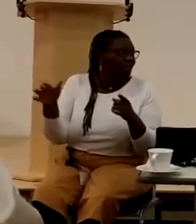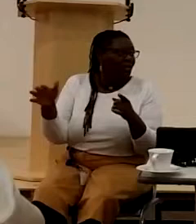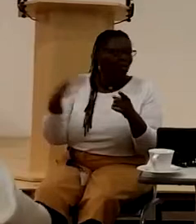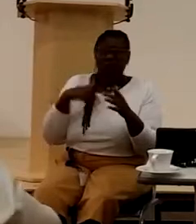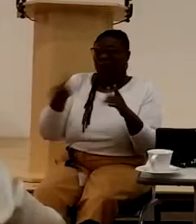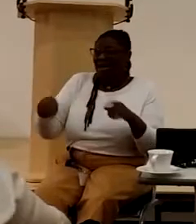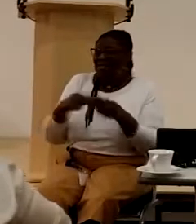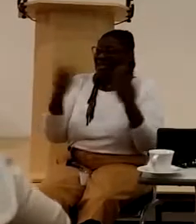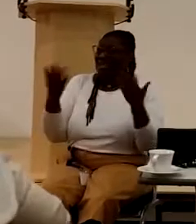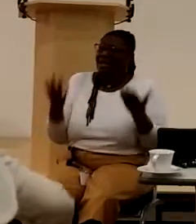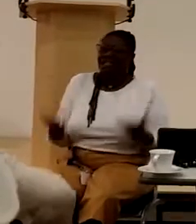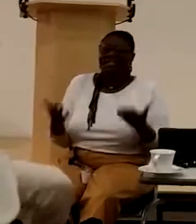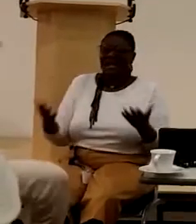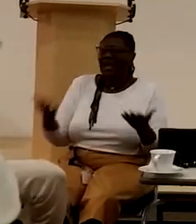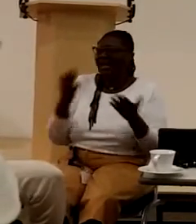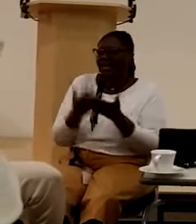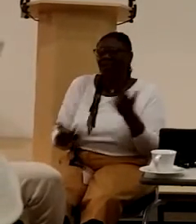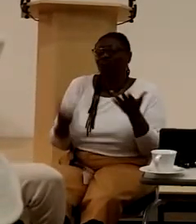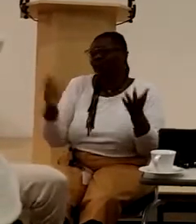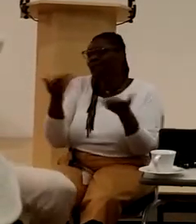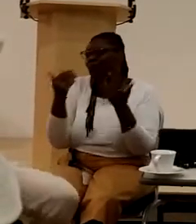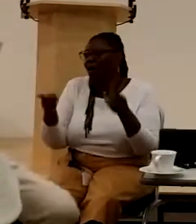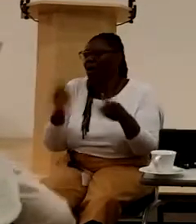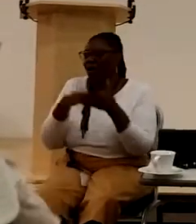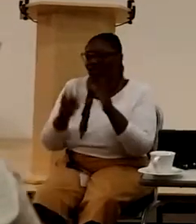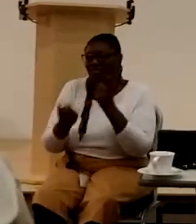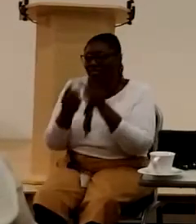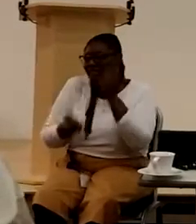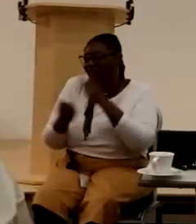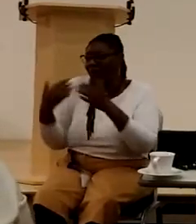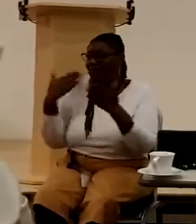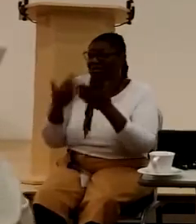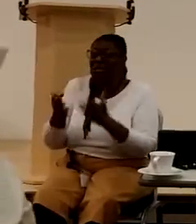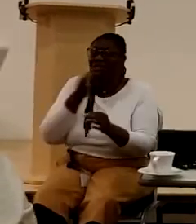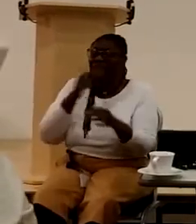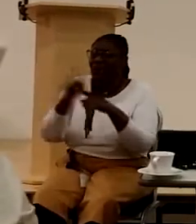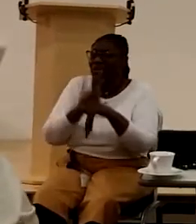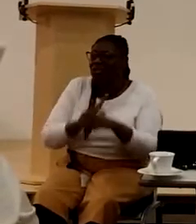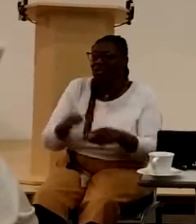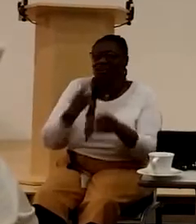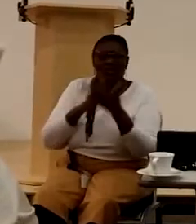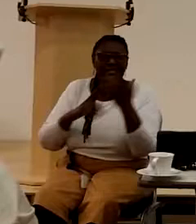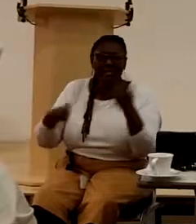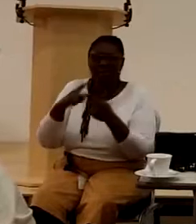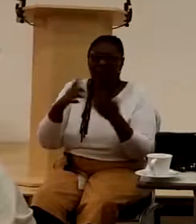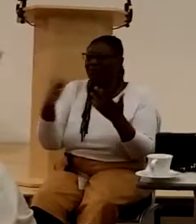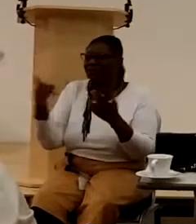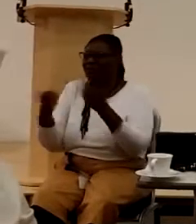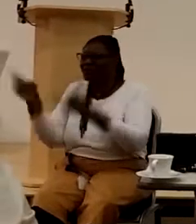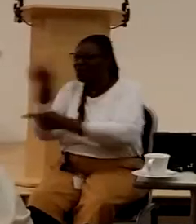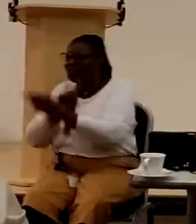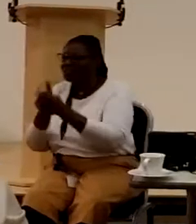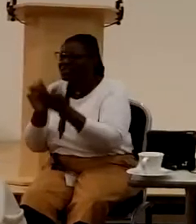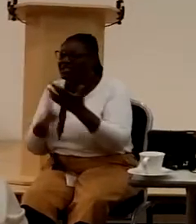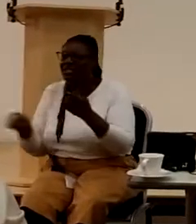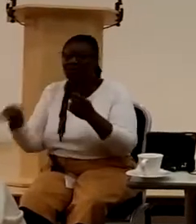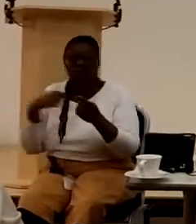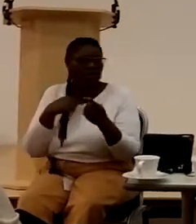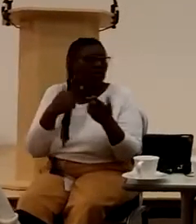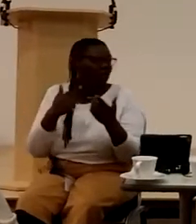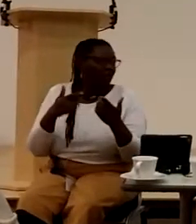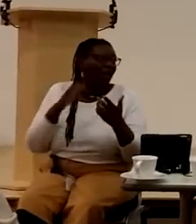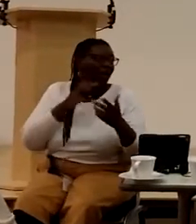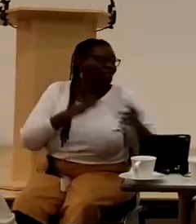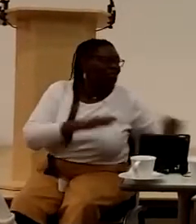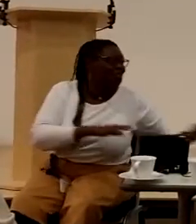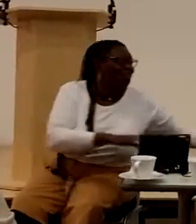had, a day like today is really welcome. A few weeks ago at the Stand Up to Racism conference, Sam on your feet spoke and she